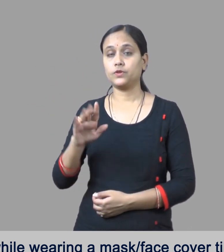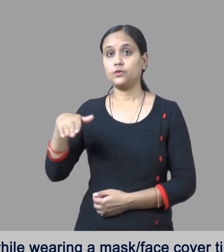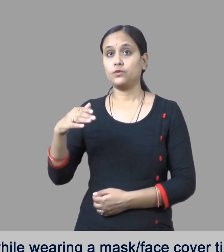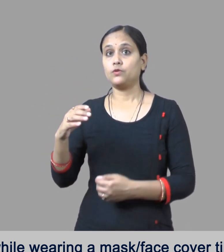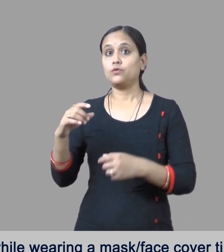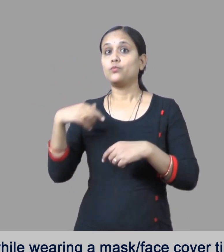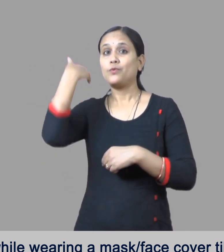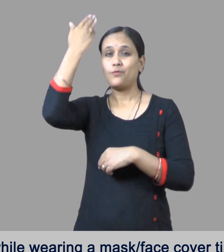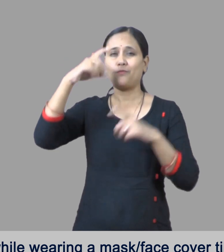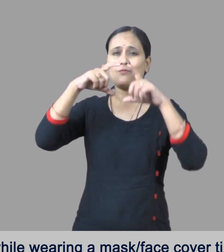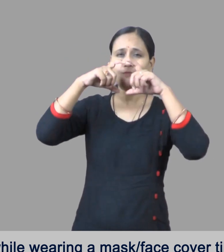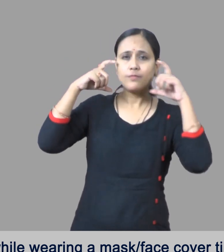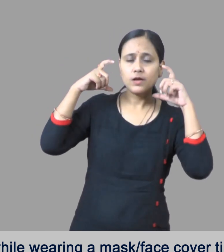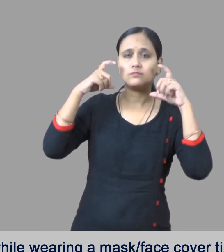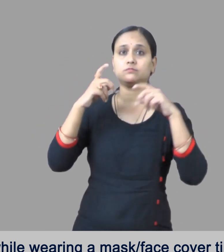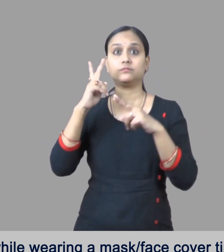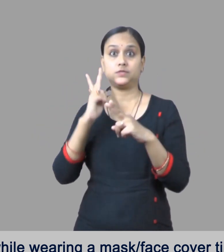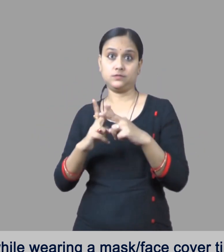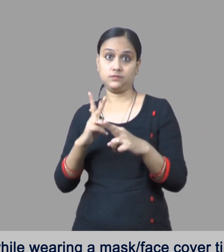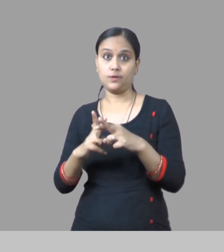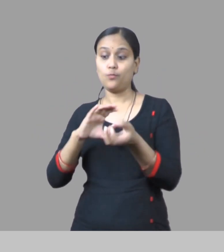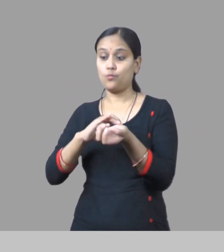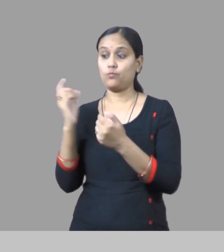till he or she is examined by a doctor